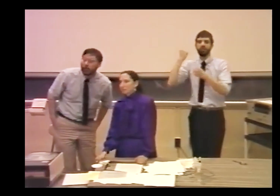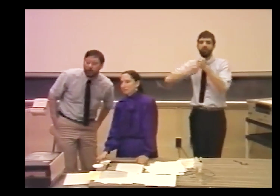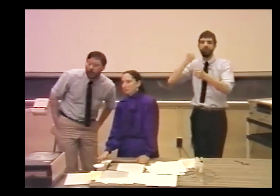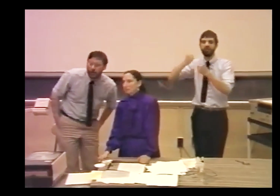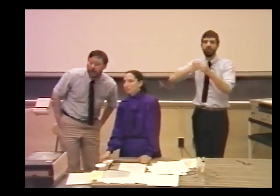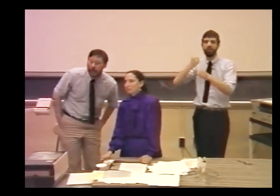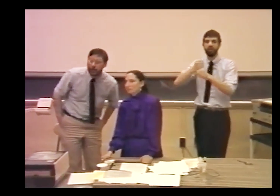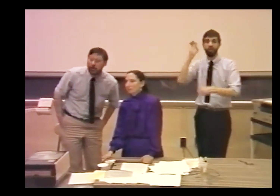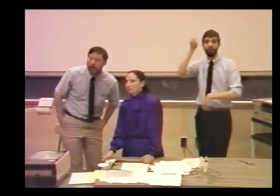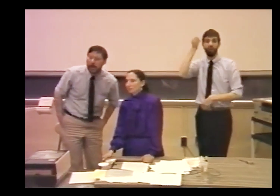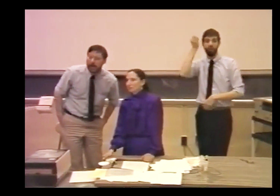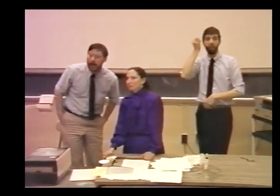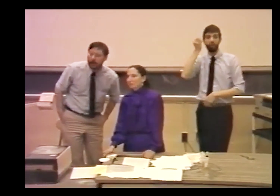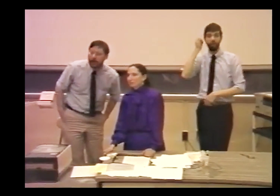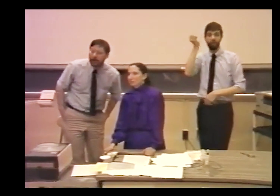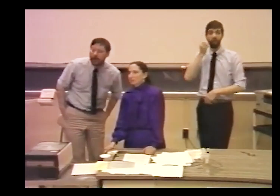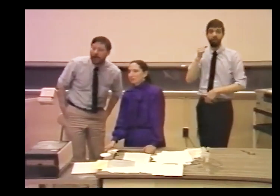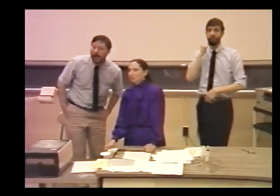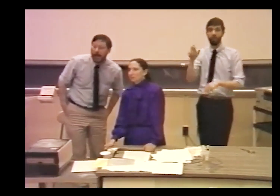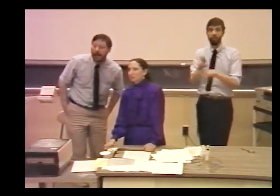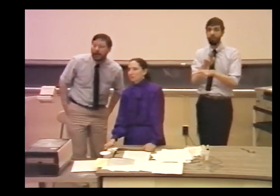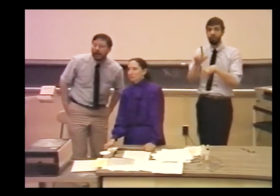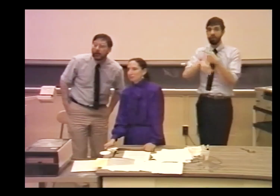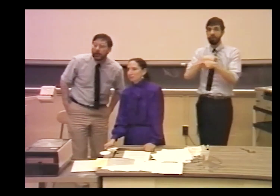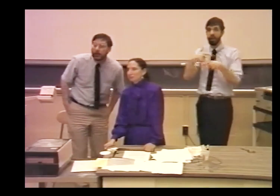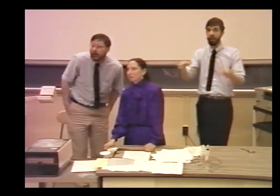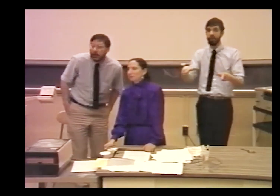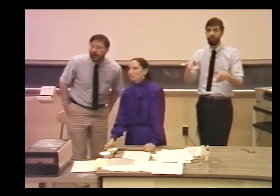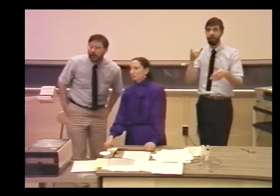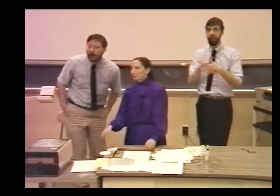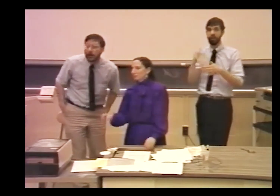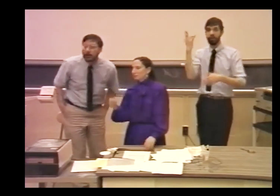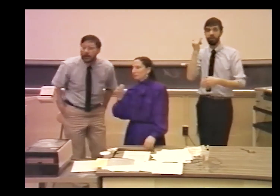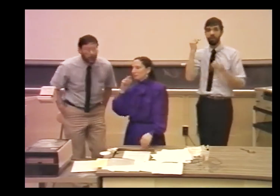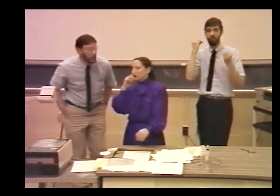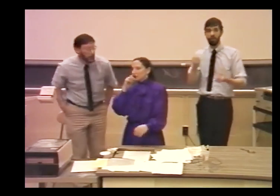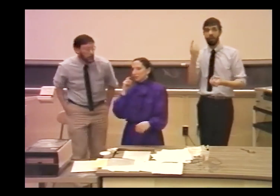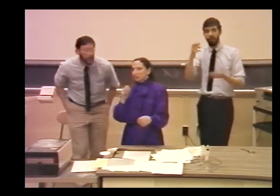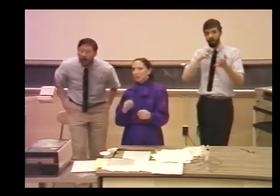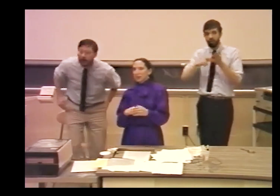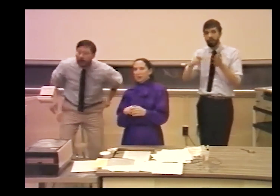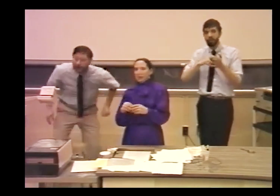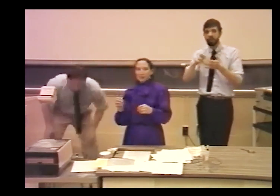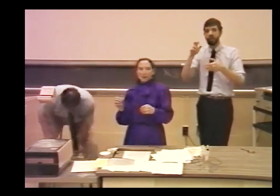of Europe didn't use sign language. And I think that's the reason that no one started research on sign language.